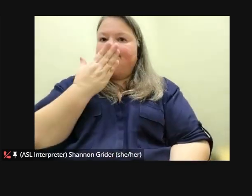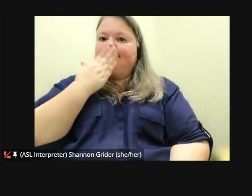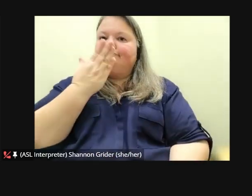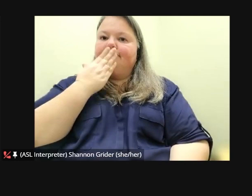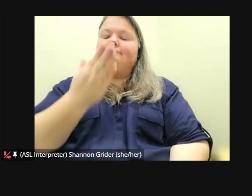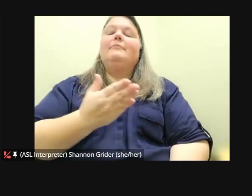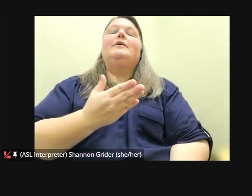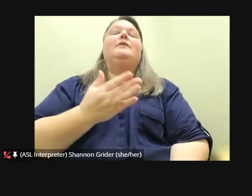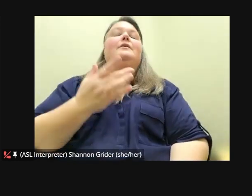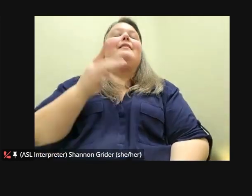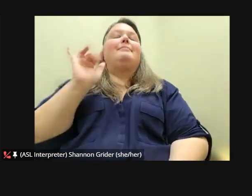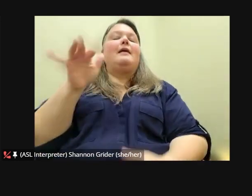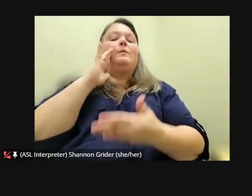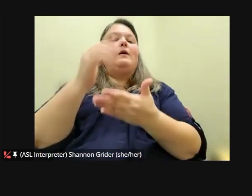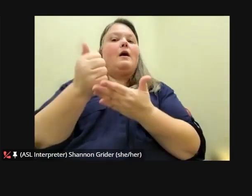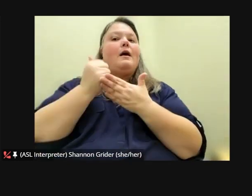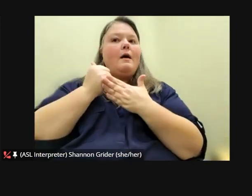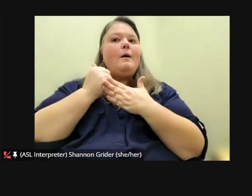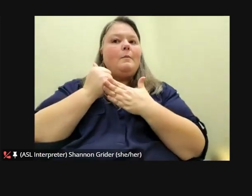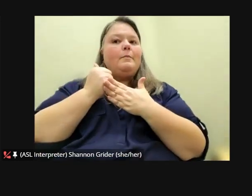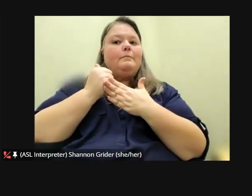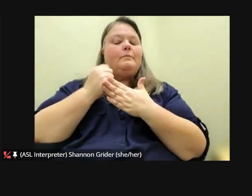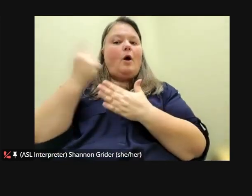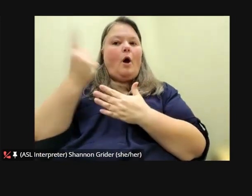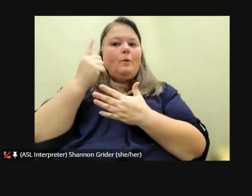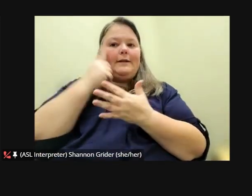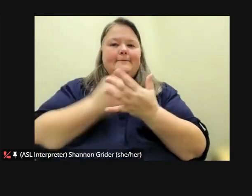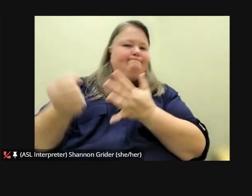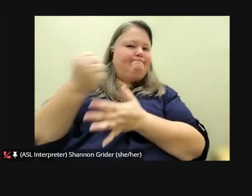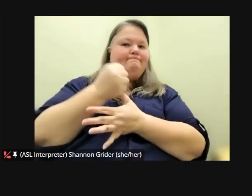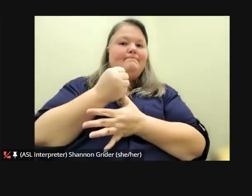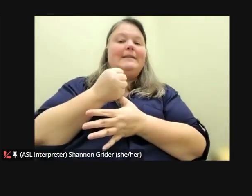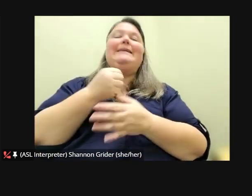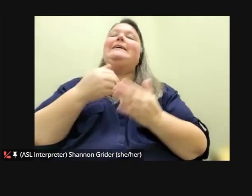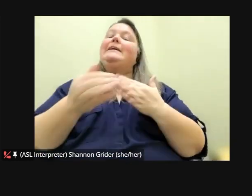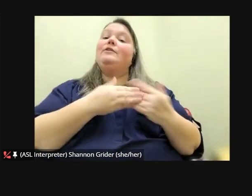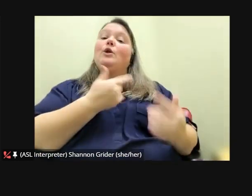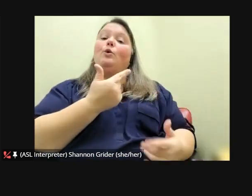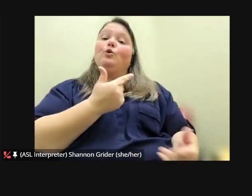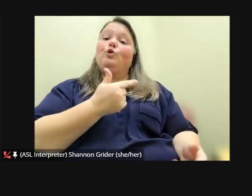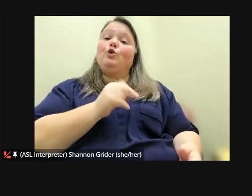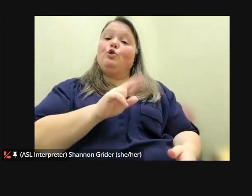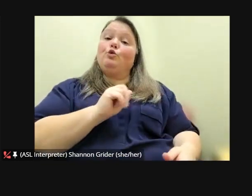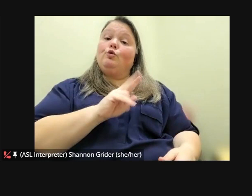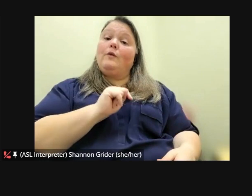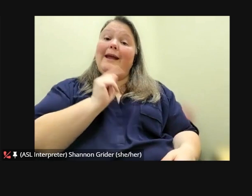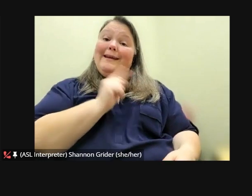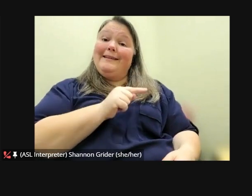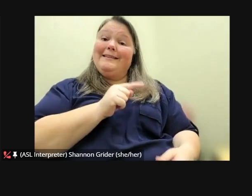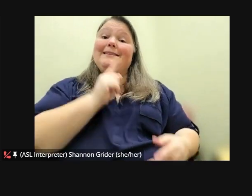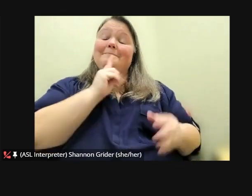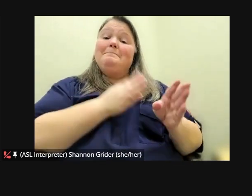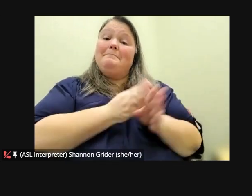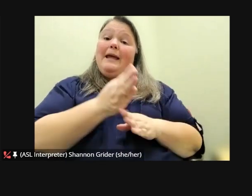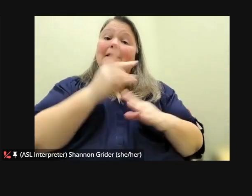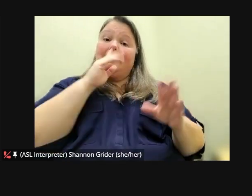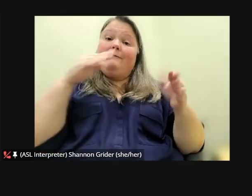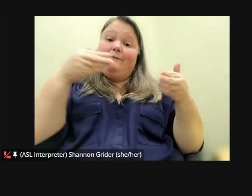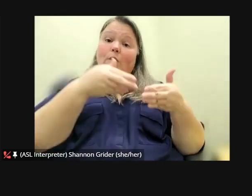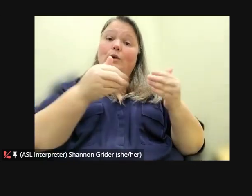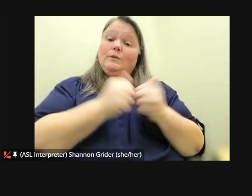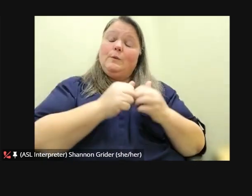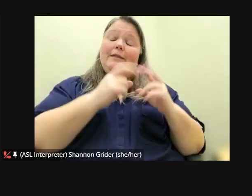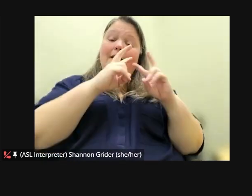help us keep that in the forefront, even though the grant is primarily focused on assessment and